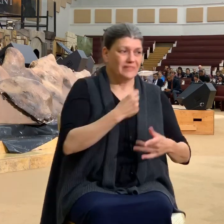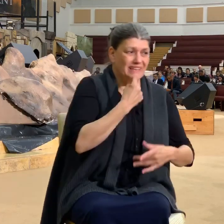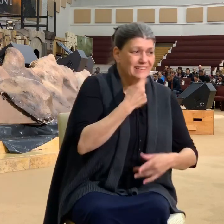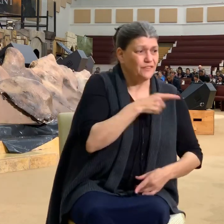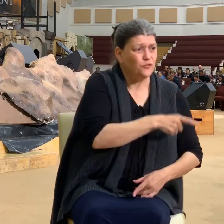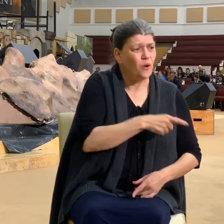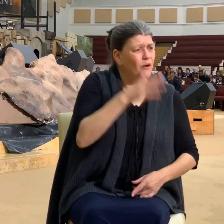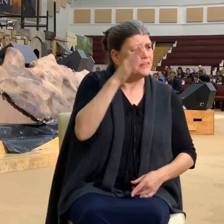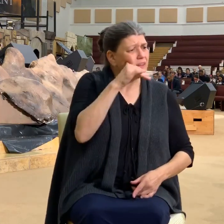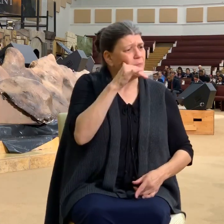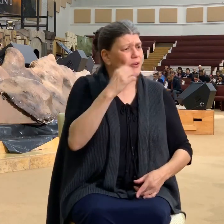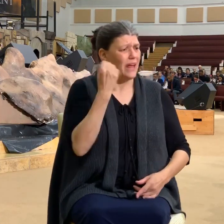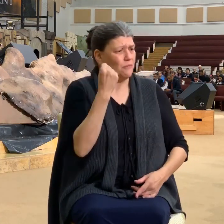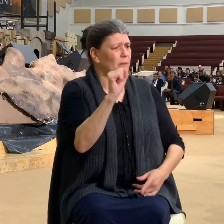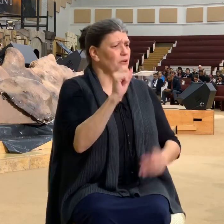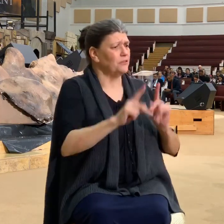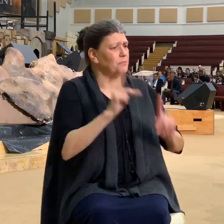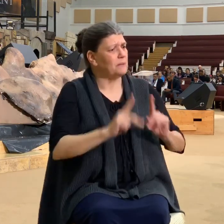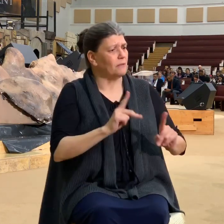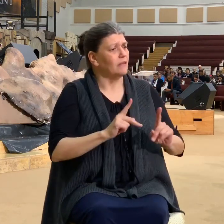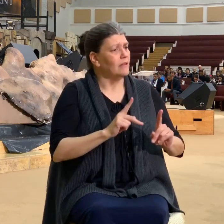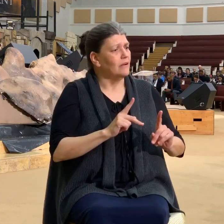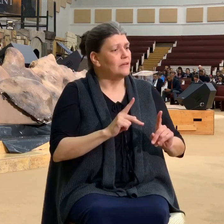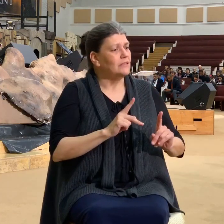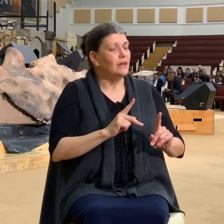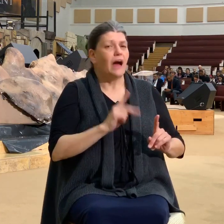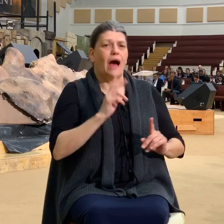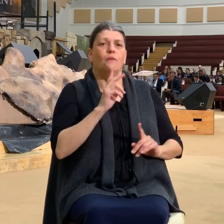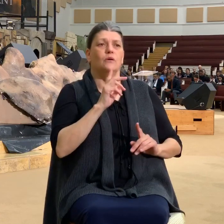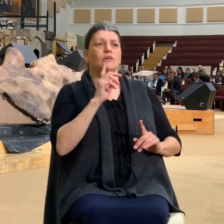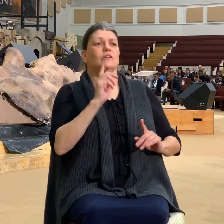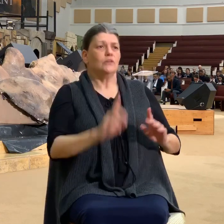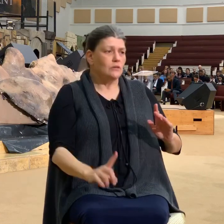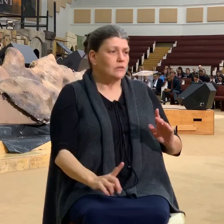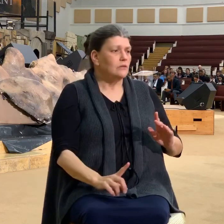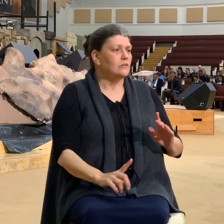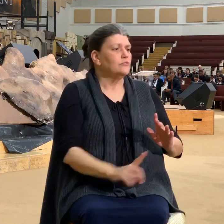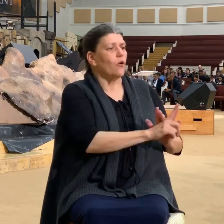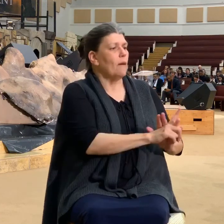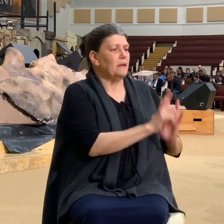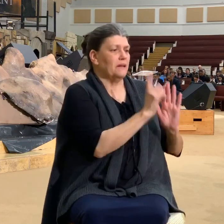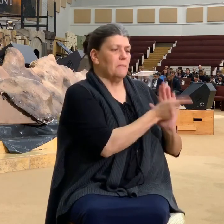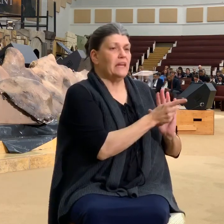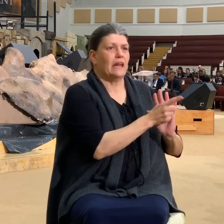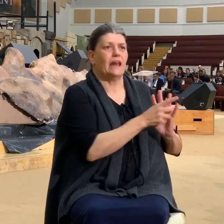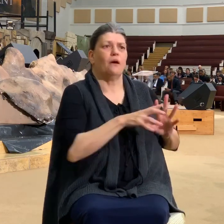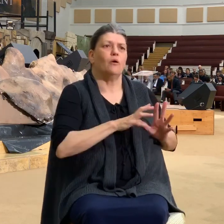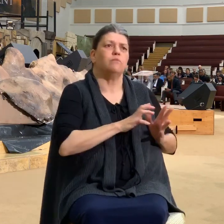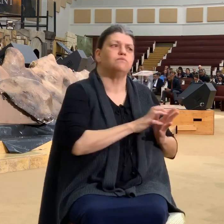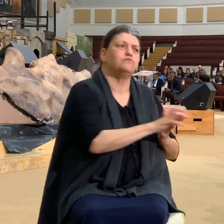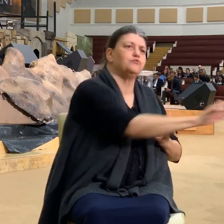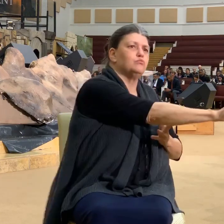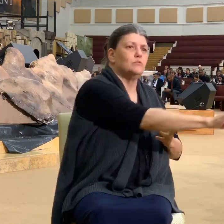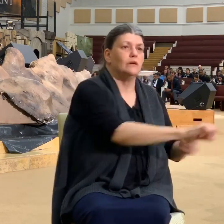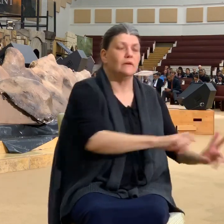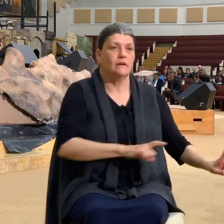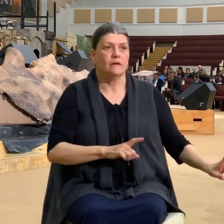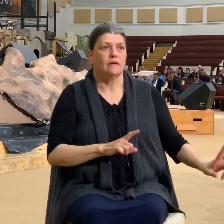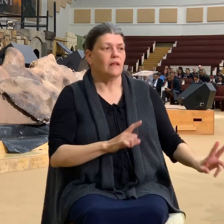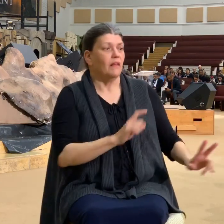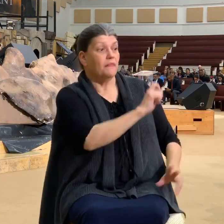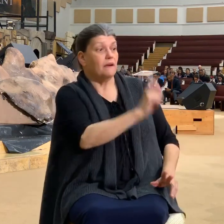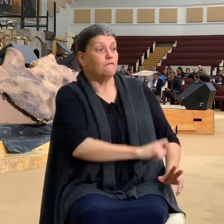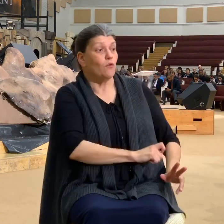come upon thee," or in the midst of thee, "in a moment and consume thee." Now notice what God says. "Therefore now put off